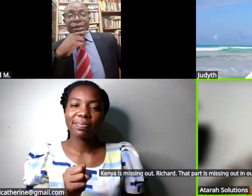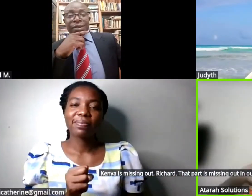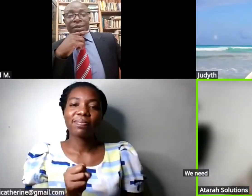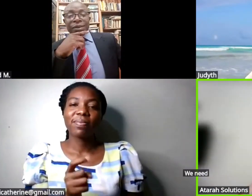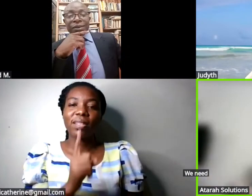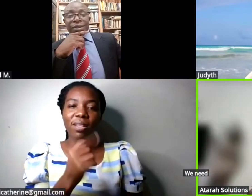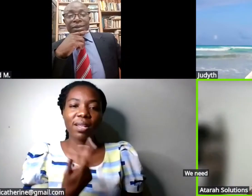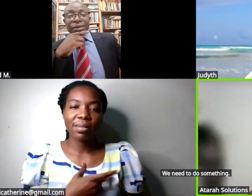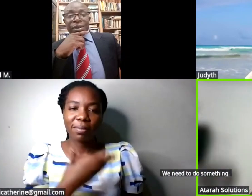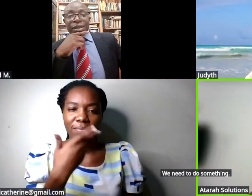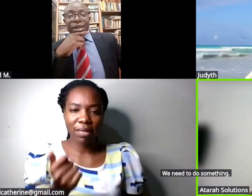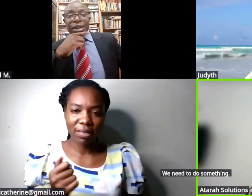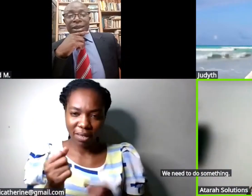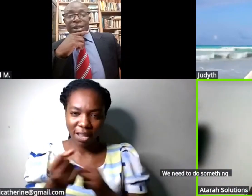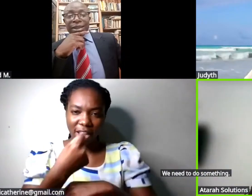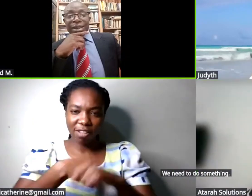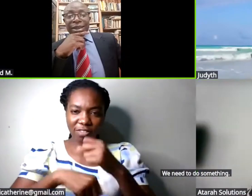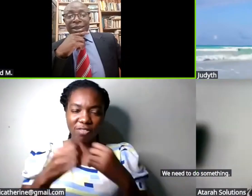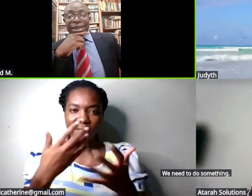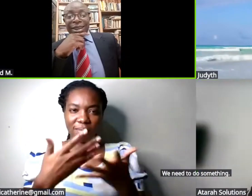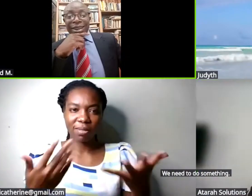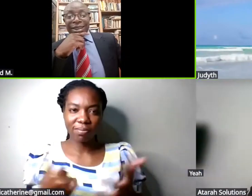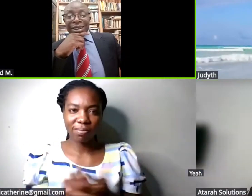something. Yeah.